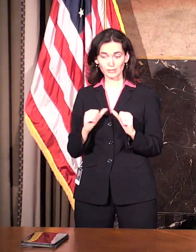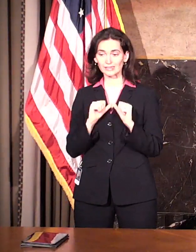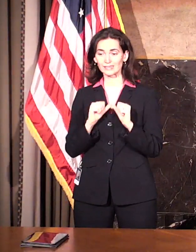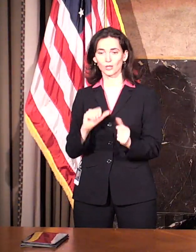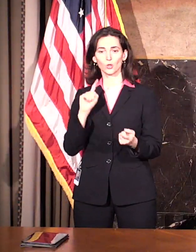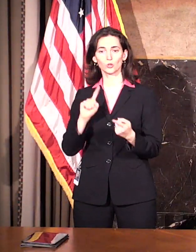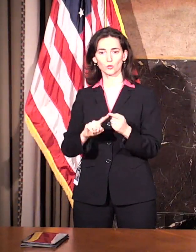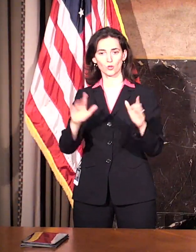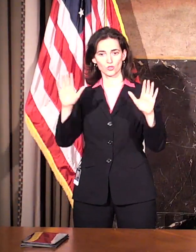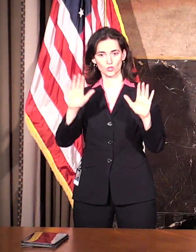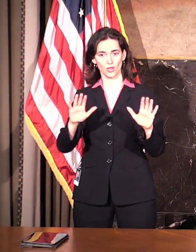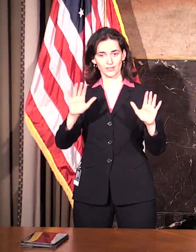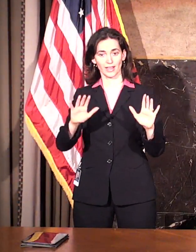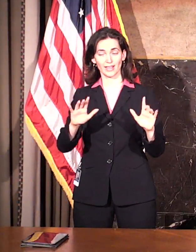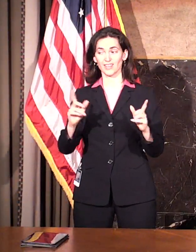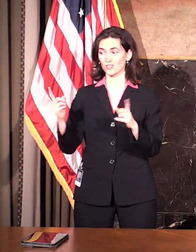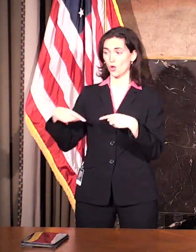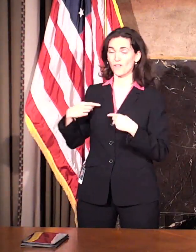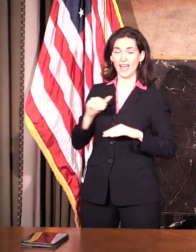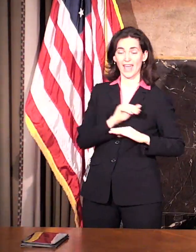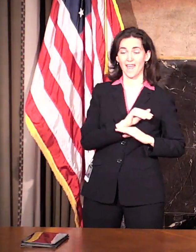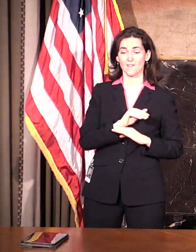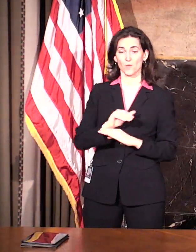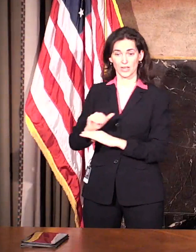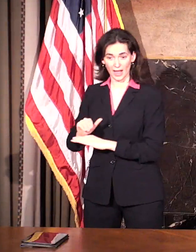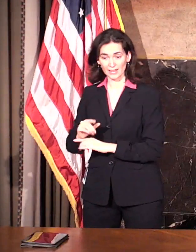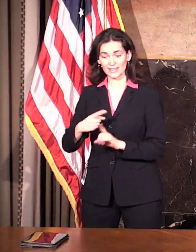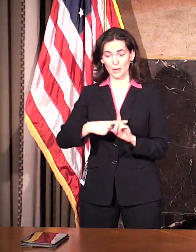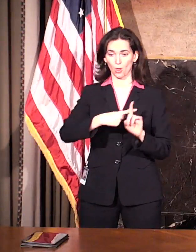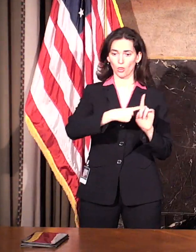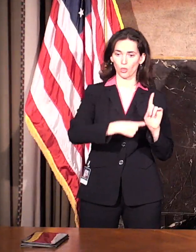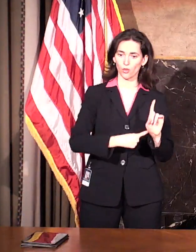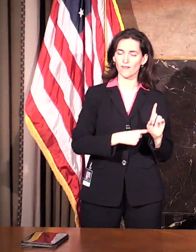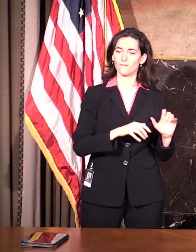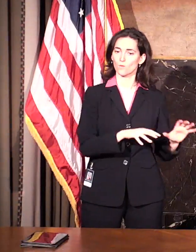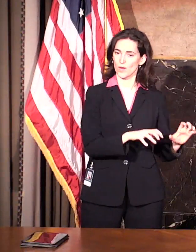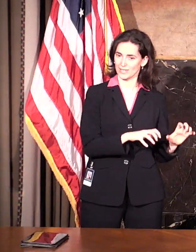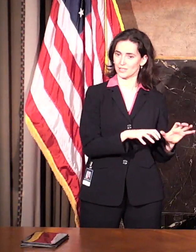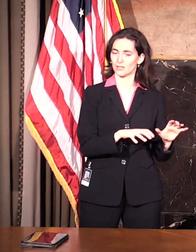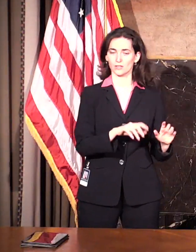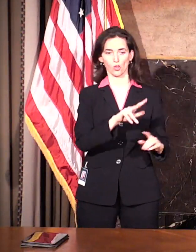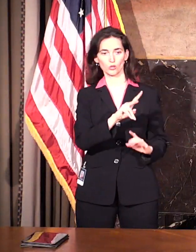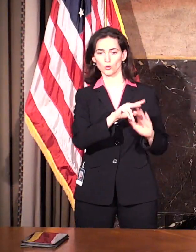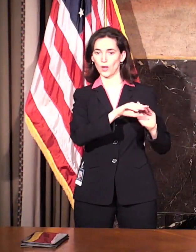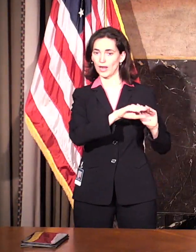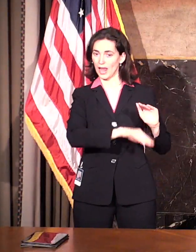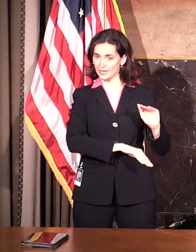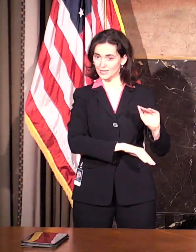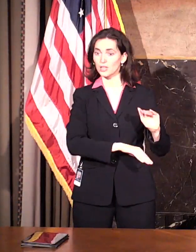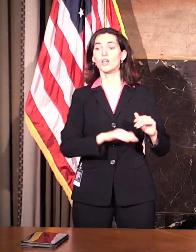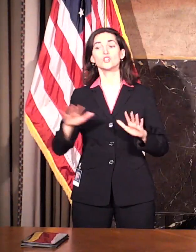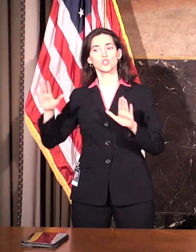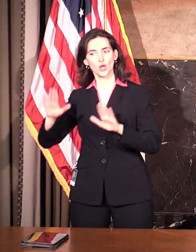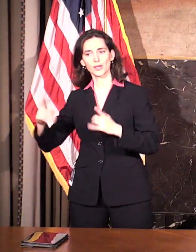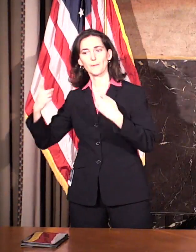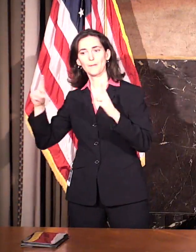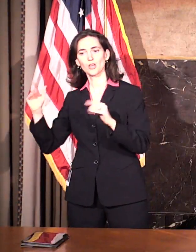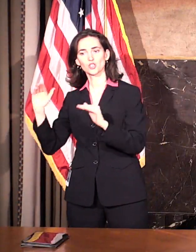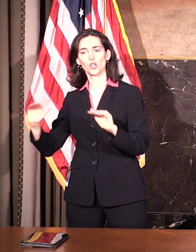be the first day where the low temperature nowhere in the state drops below freezing.